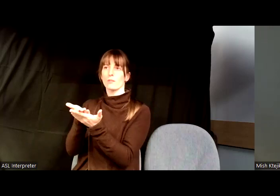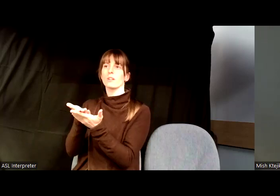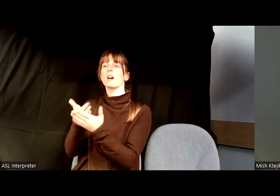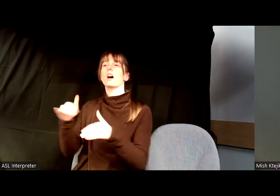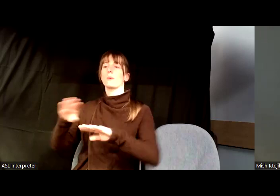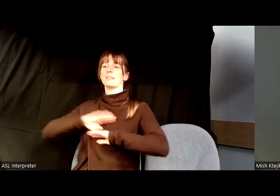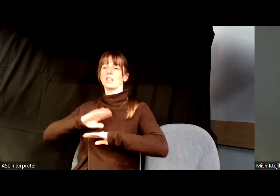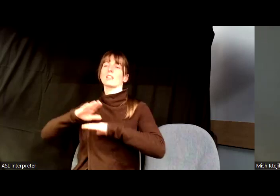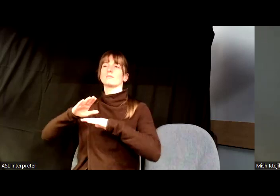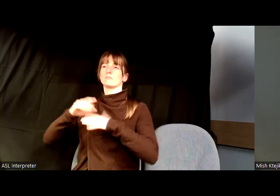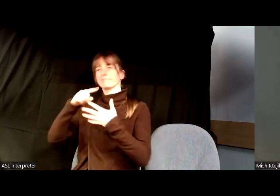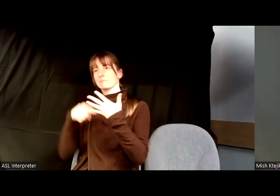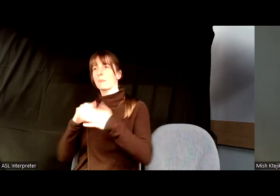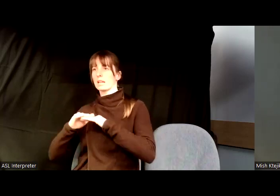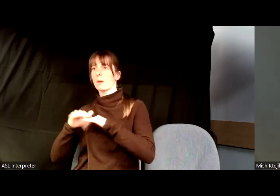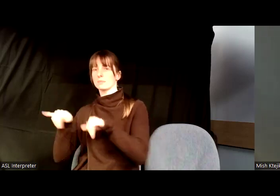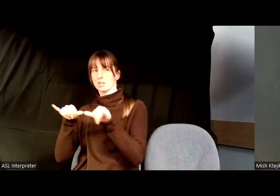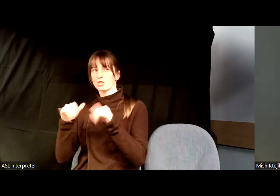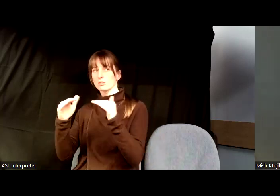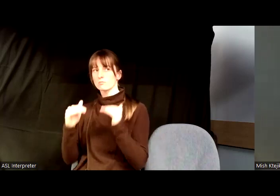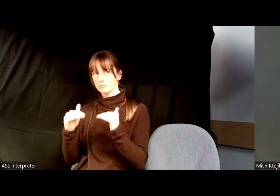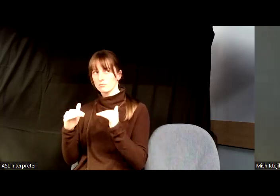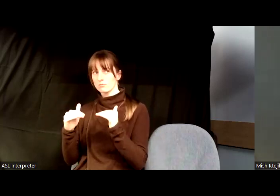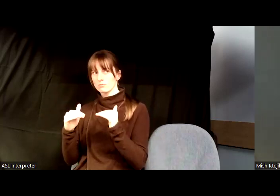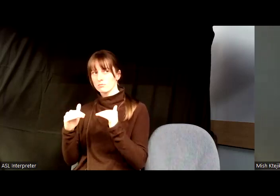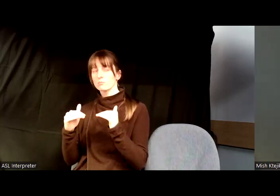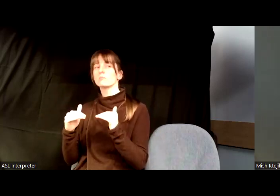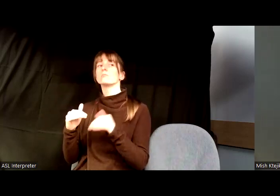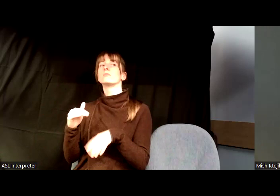And then A is achieving a passing score